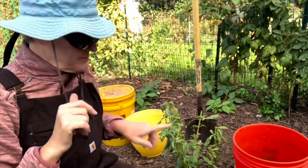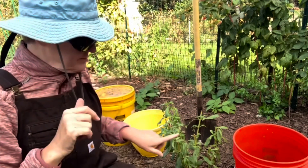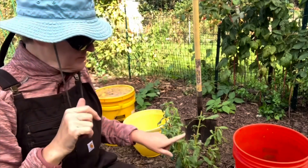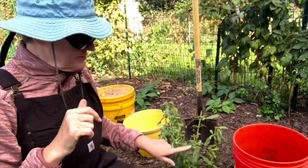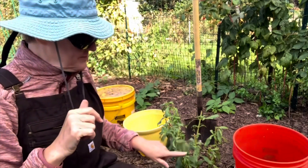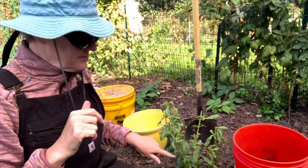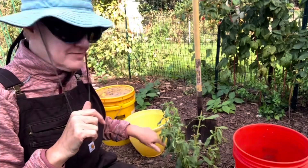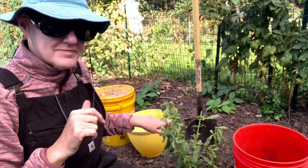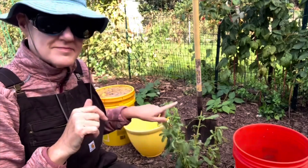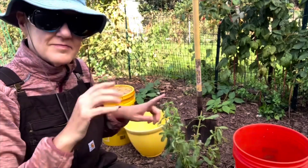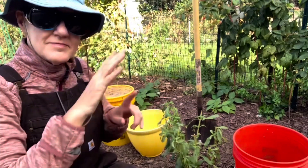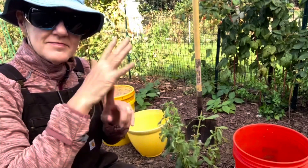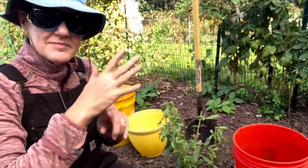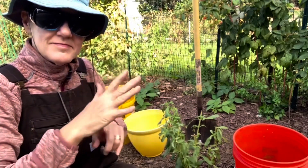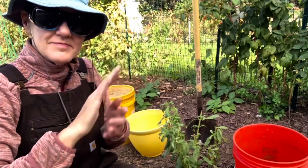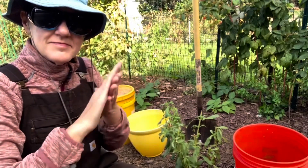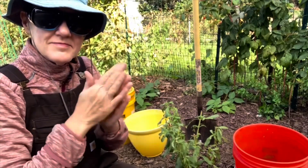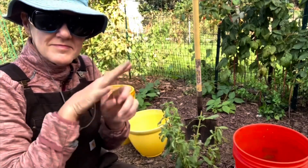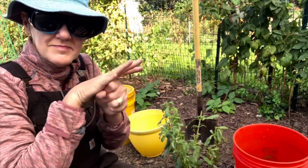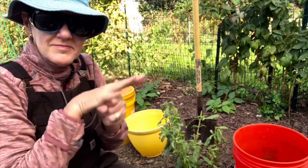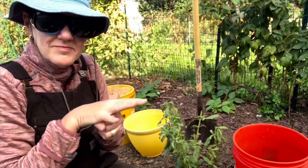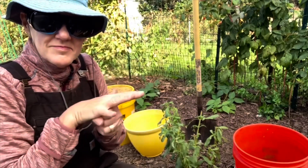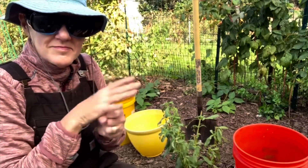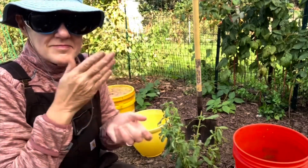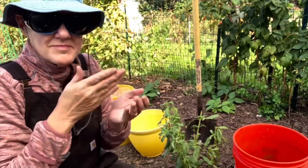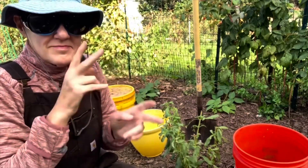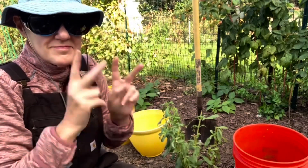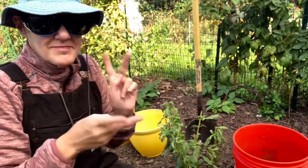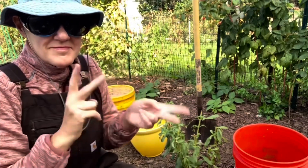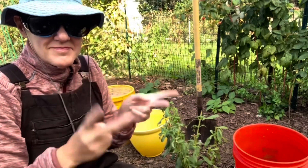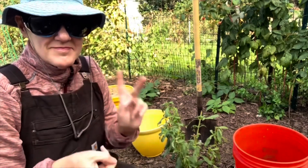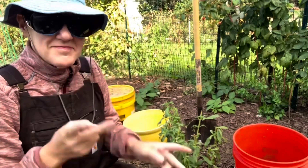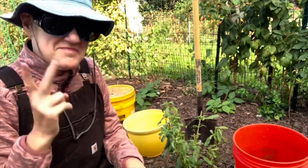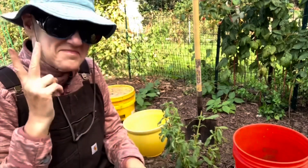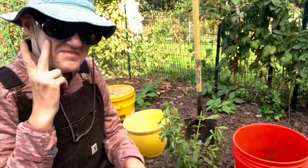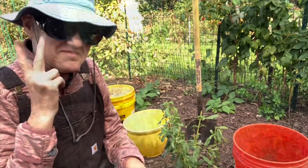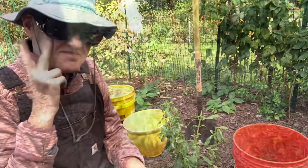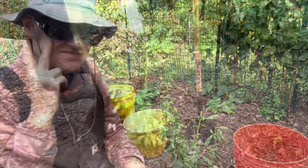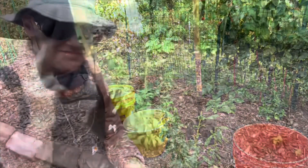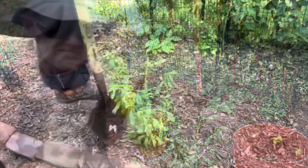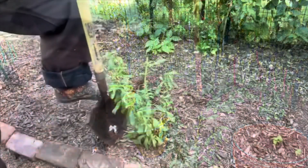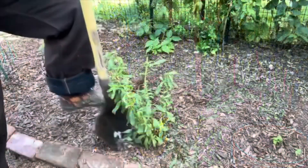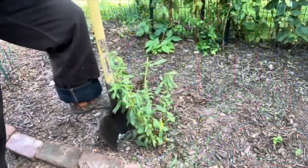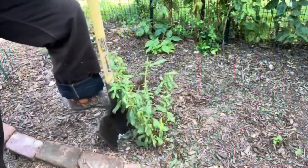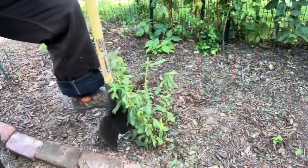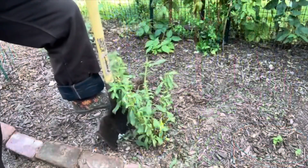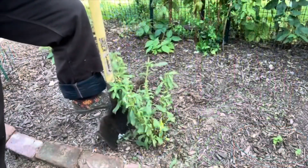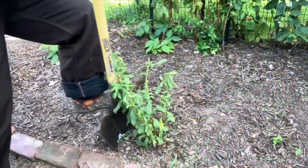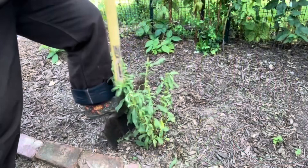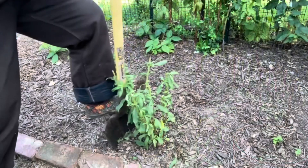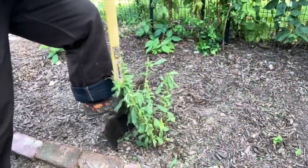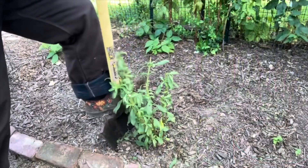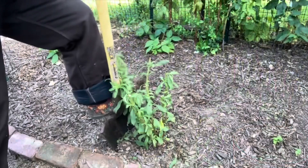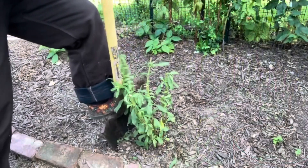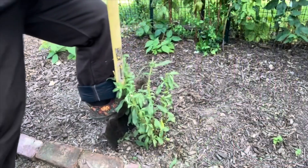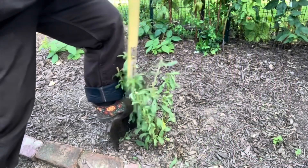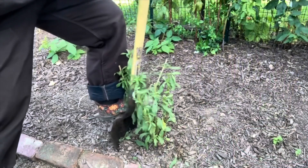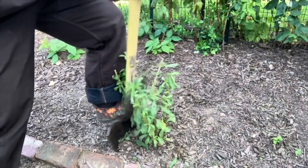do expect all of these leaves to get stressed and they might fall off. We'll see.